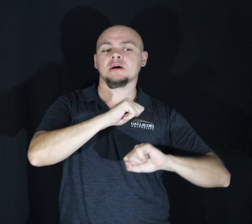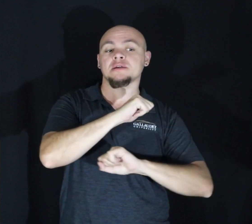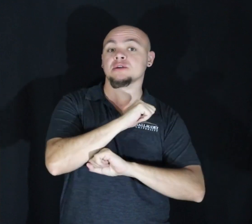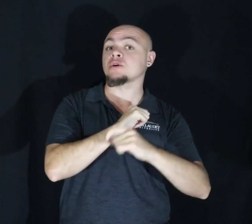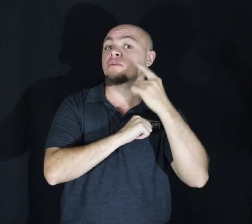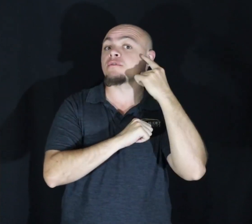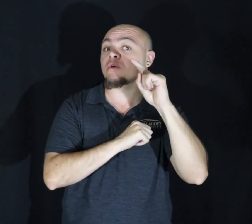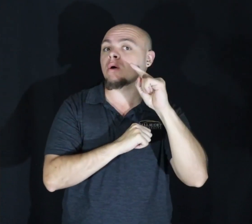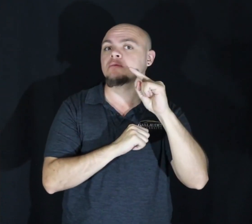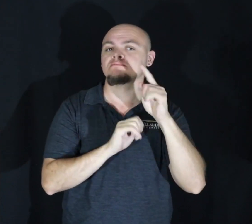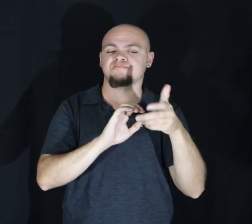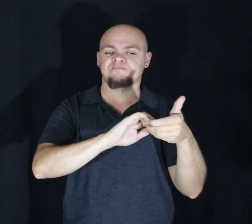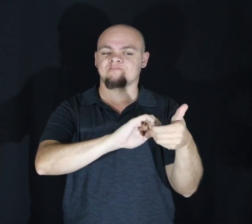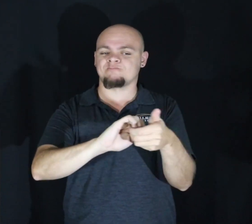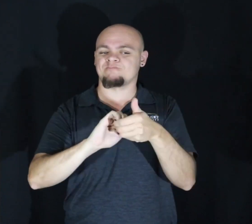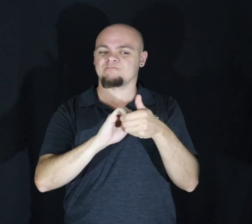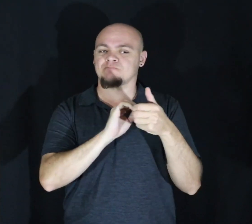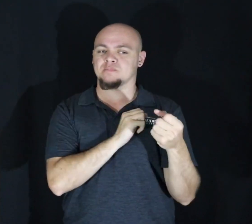strength.